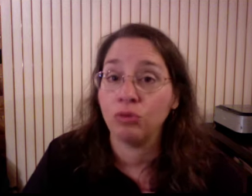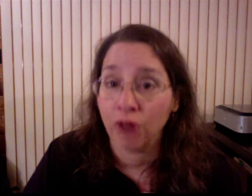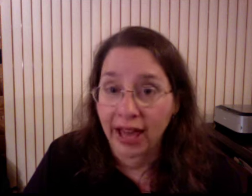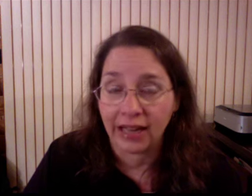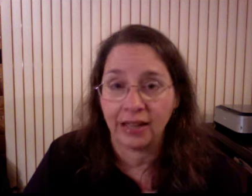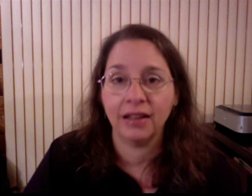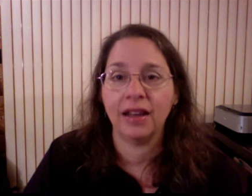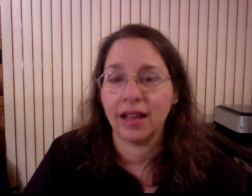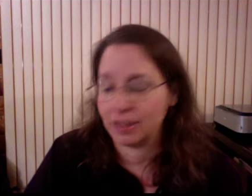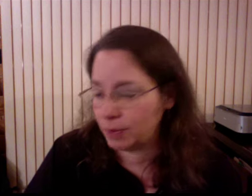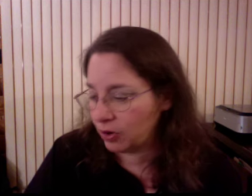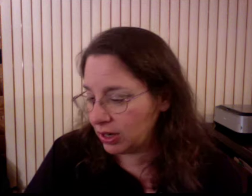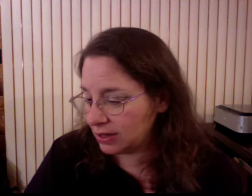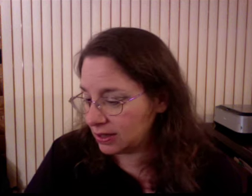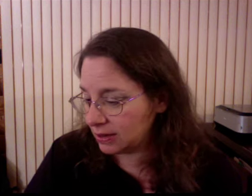already experienced.